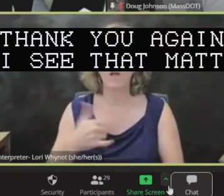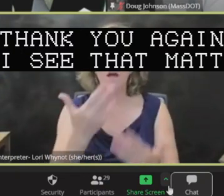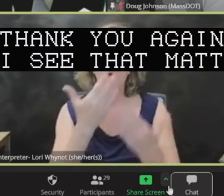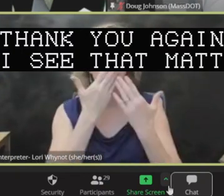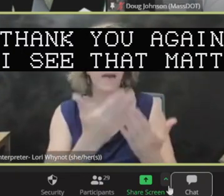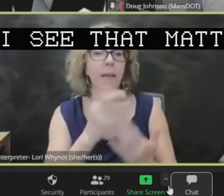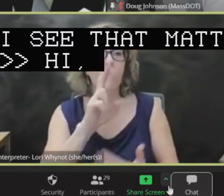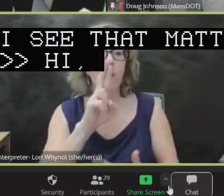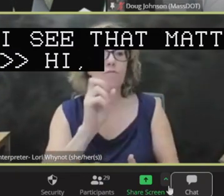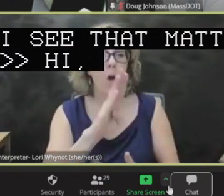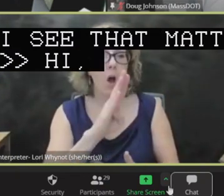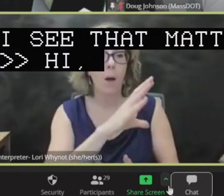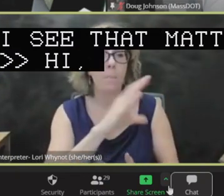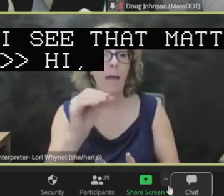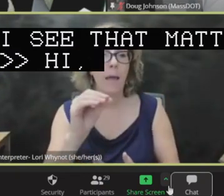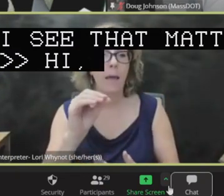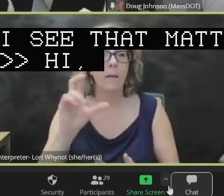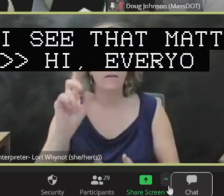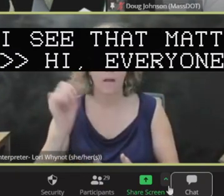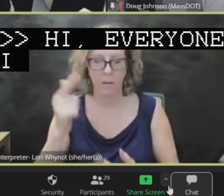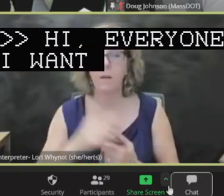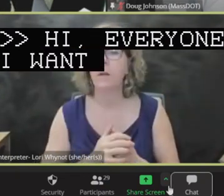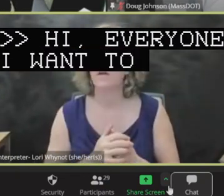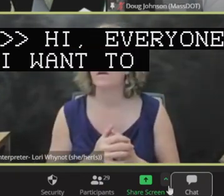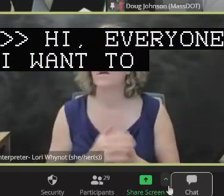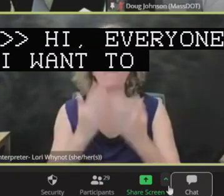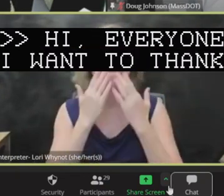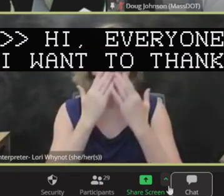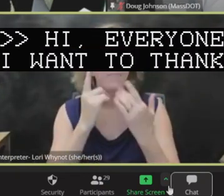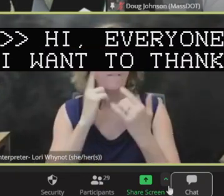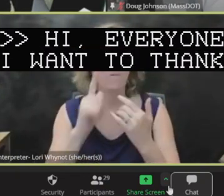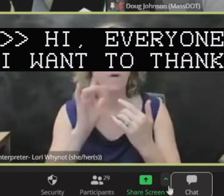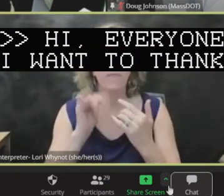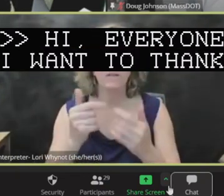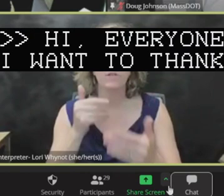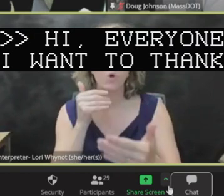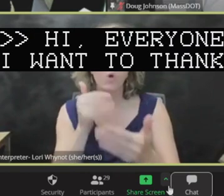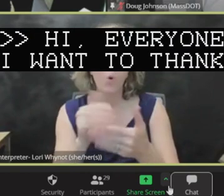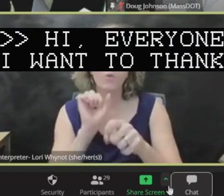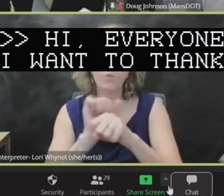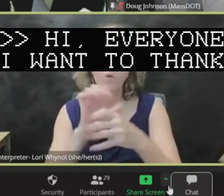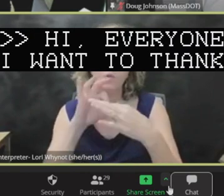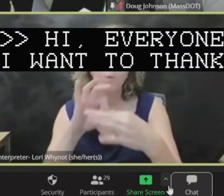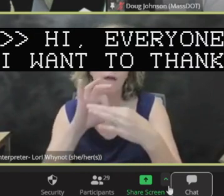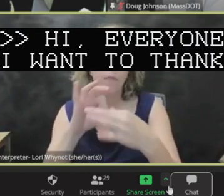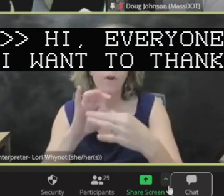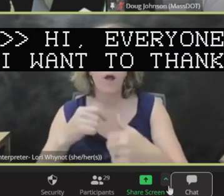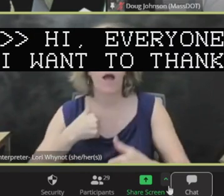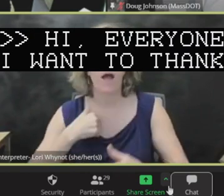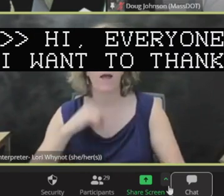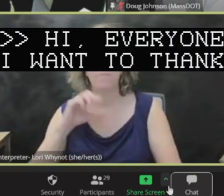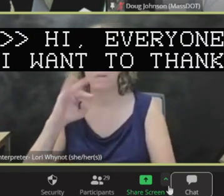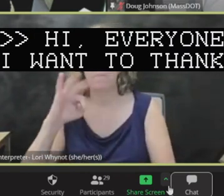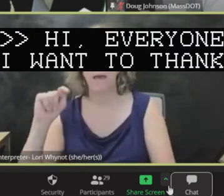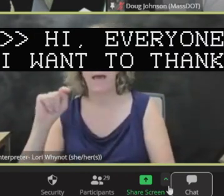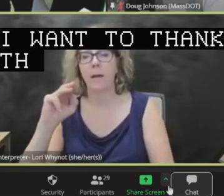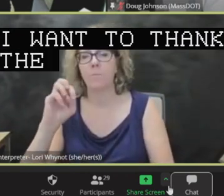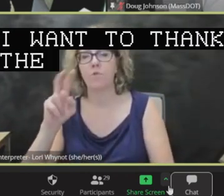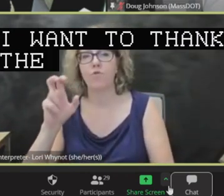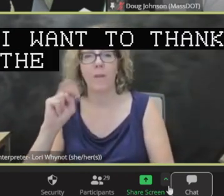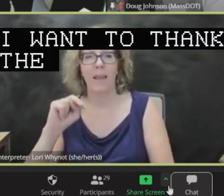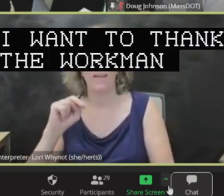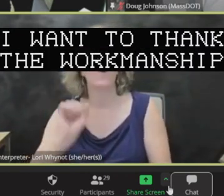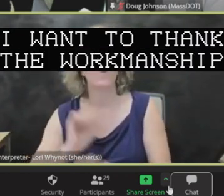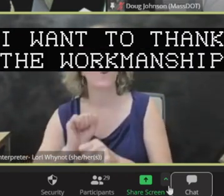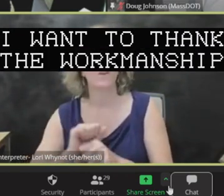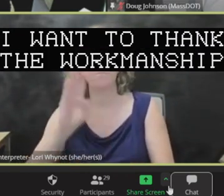Rob and Doug for the close partnership on this. My name is Matt Moran. I work for the Boston Transportation Department, lead a team here called the